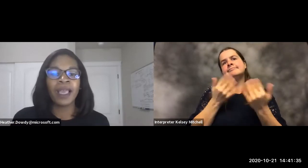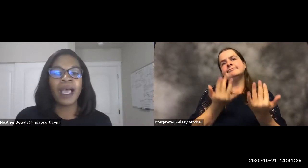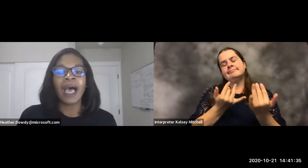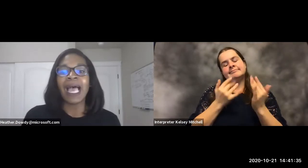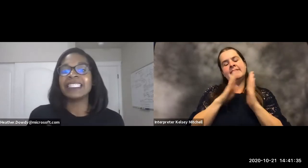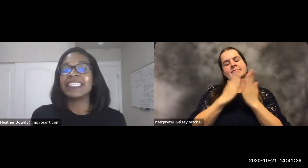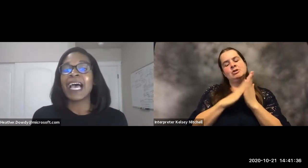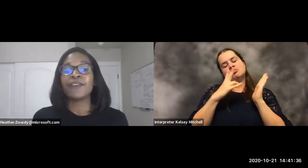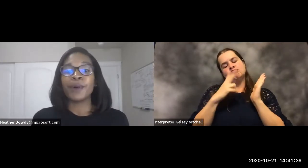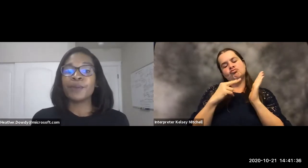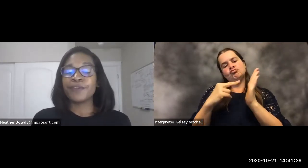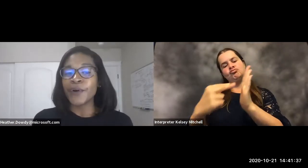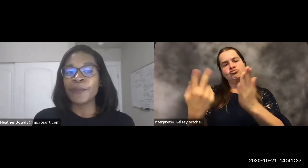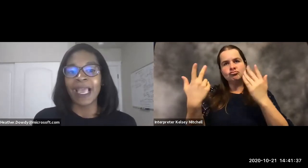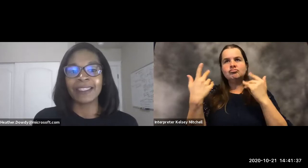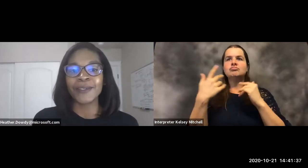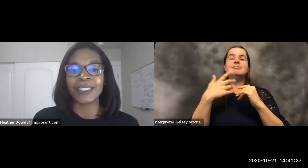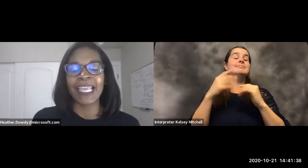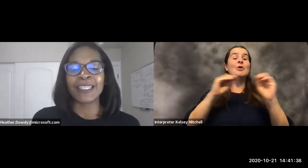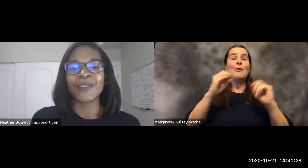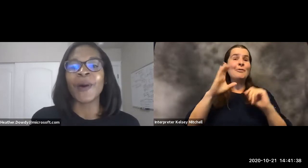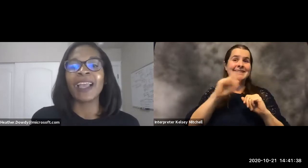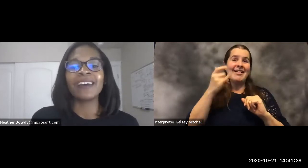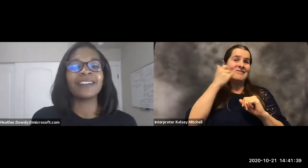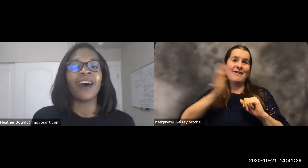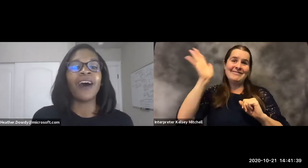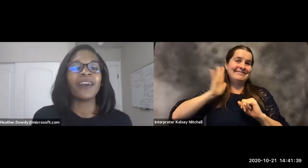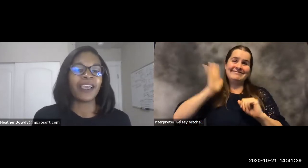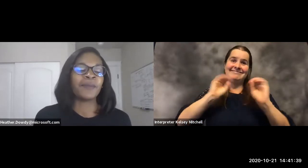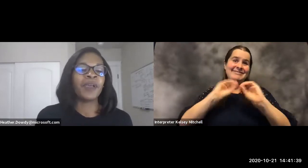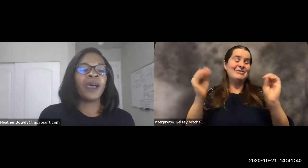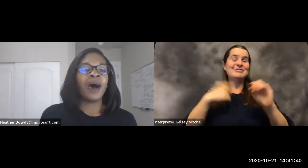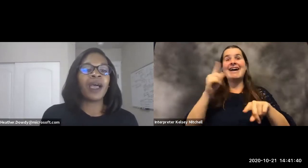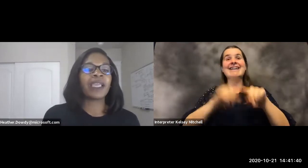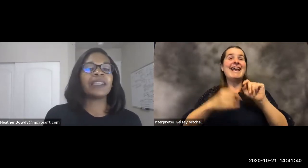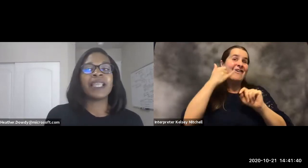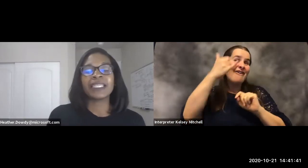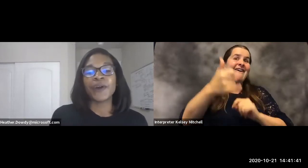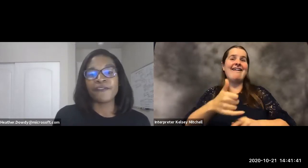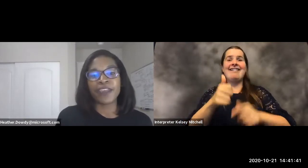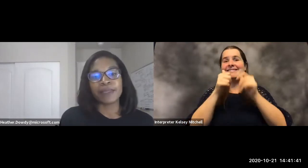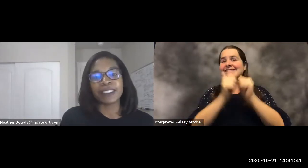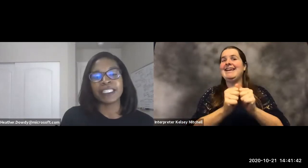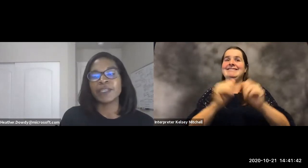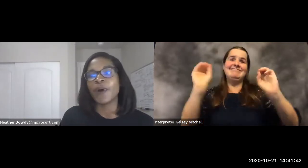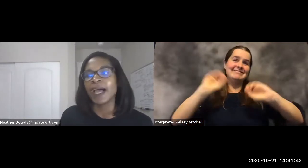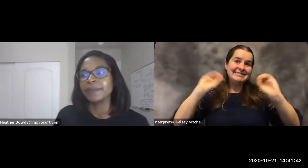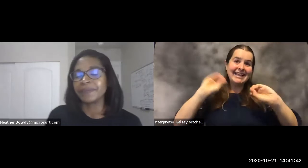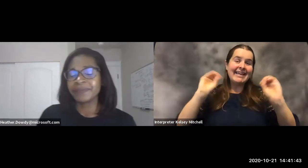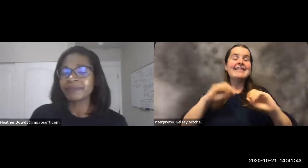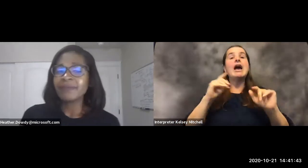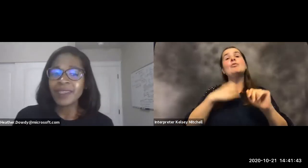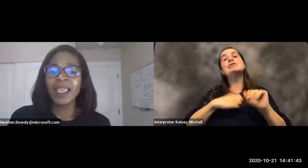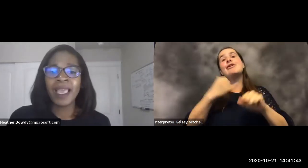book. I didn't have a mobile phone back in those days, so I couldn't call him and connect to our family's TTY.